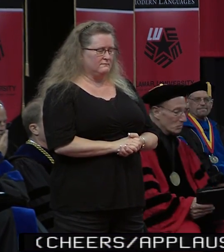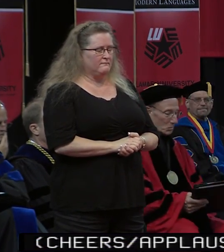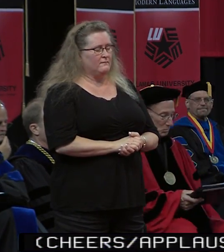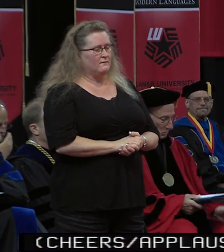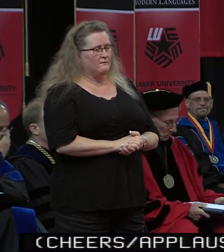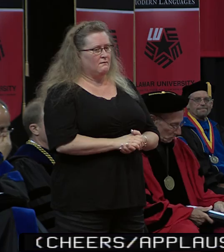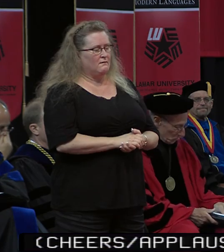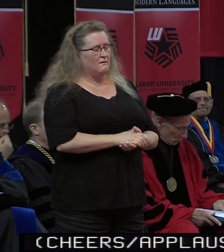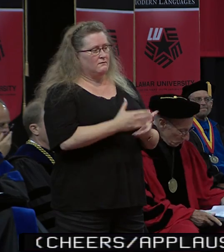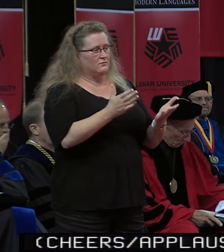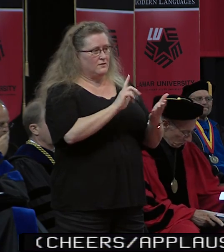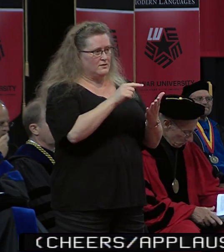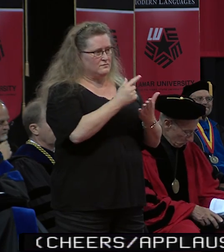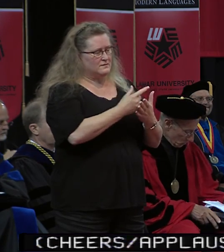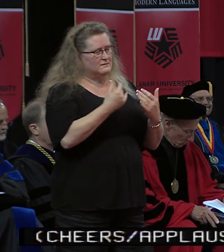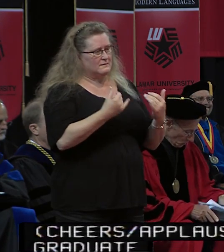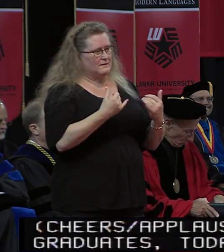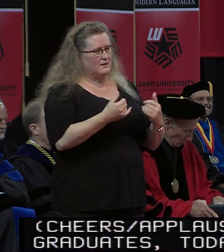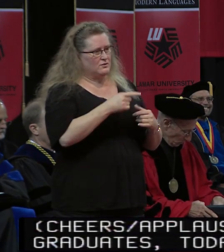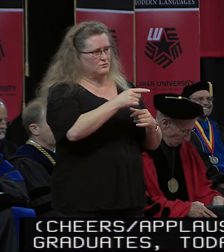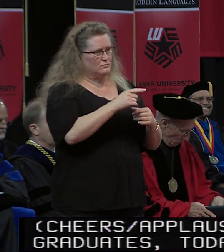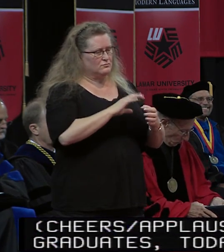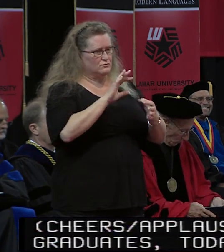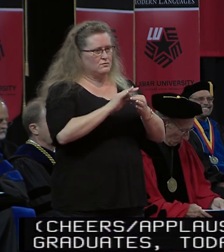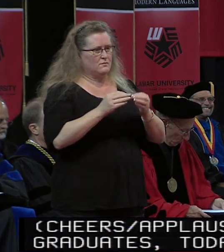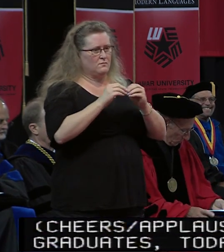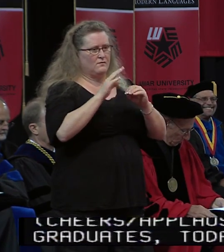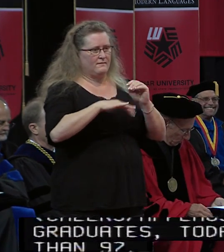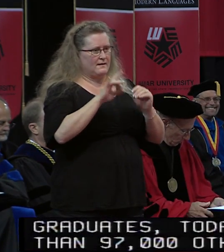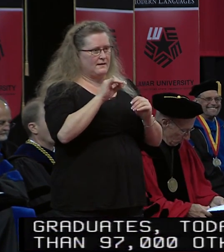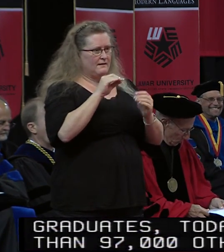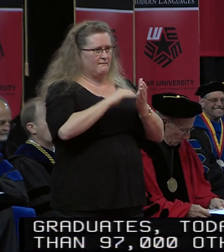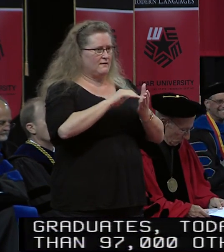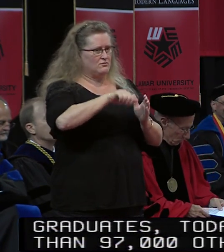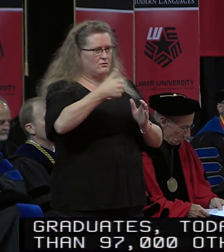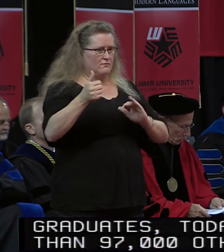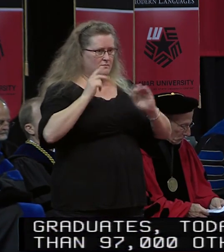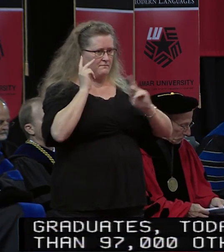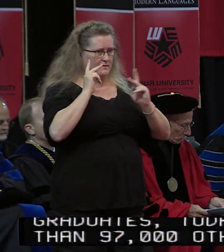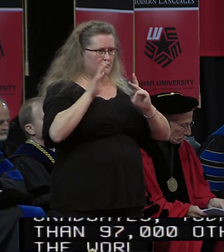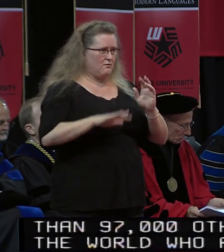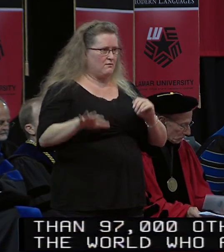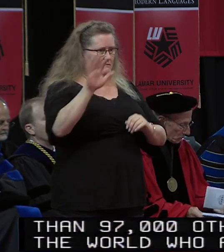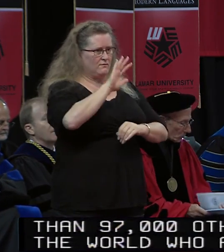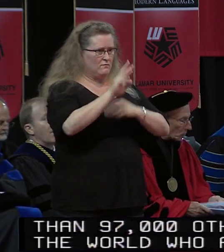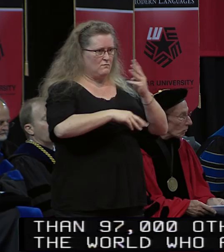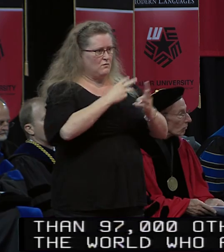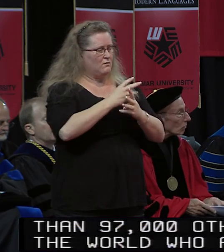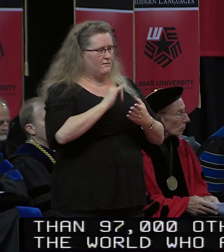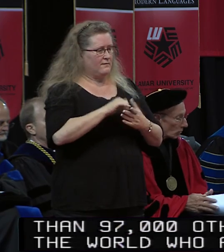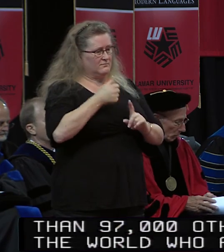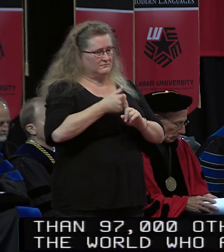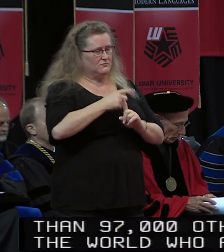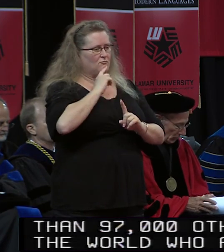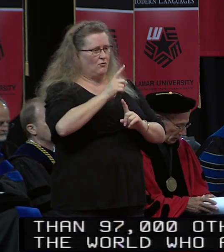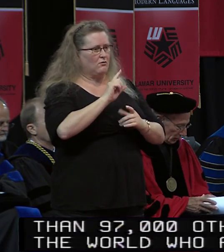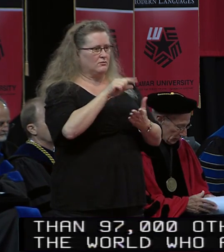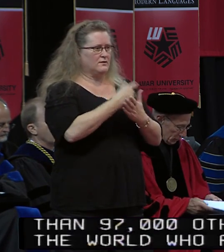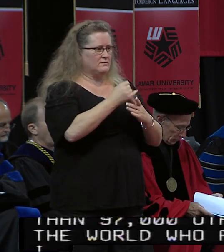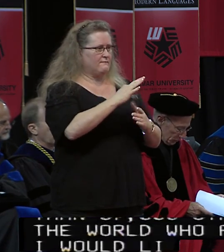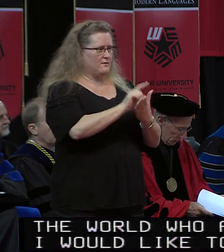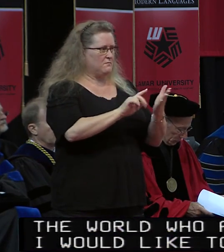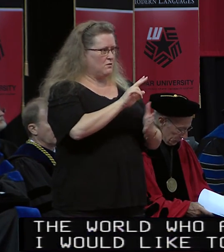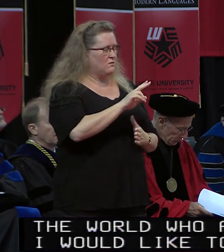Graduates, today you join more than 80,000 others throughout the world who are Lamar alumni. I'd like to take